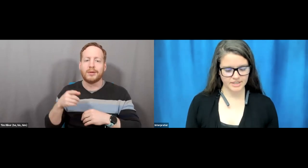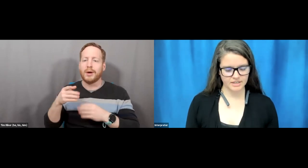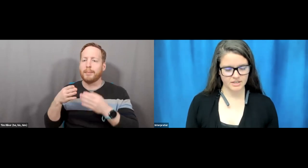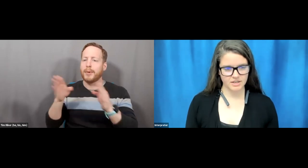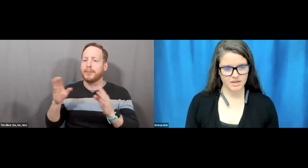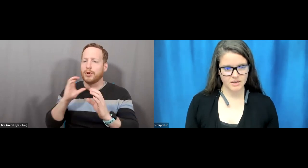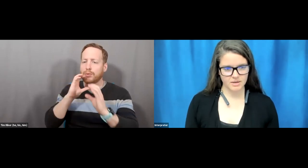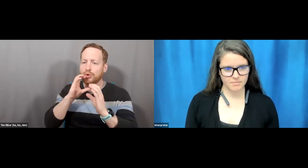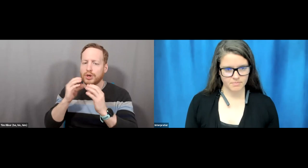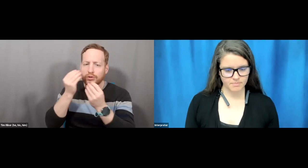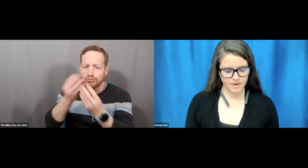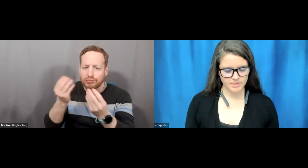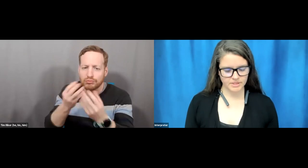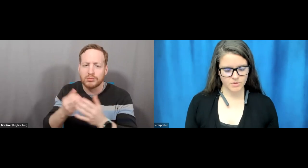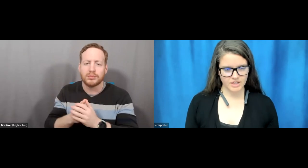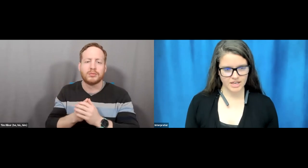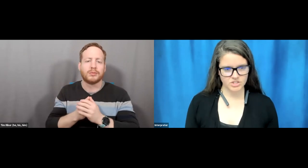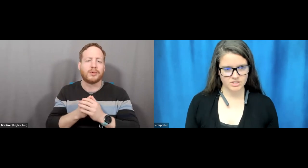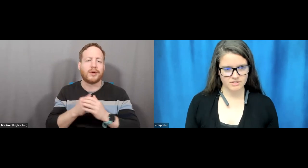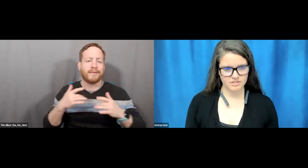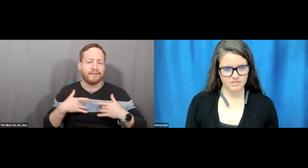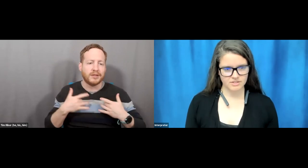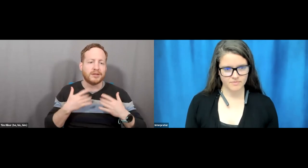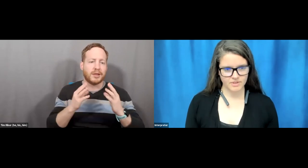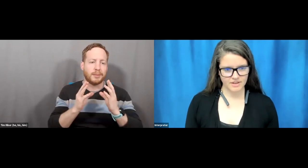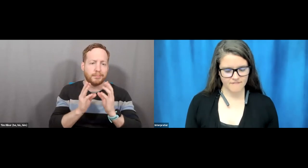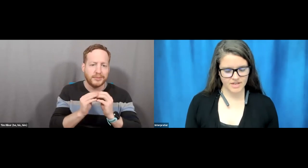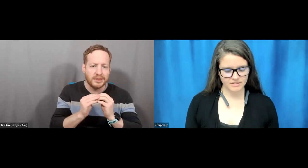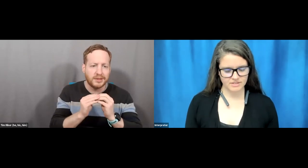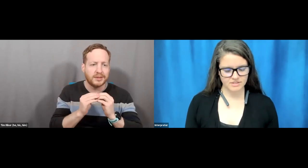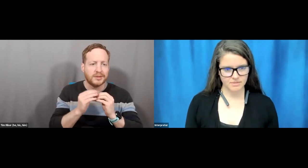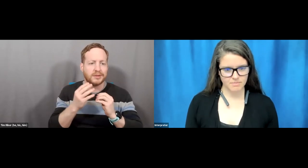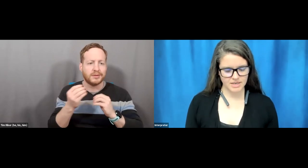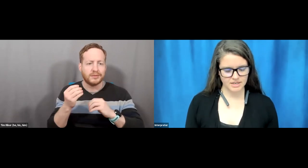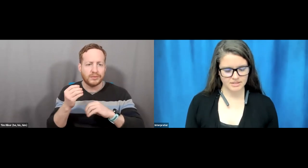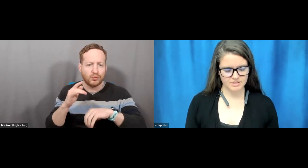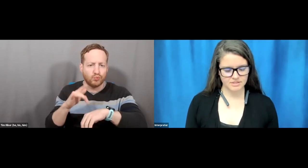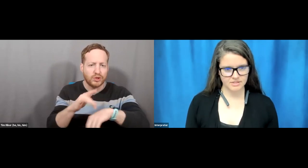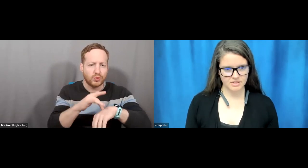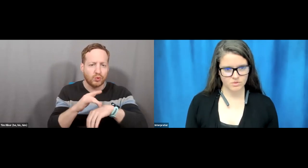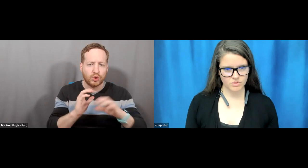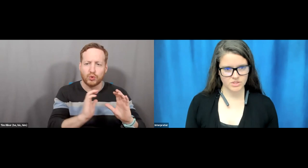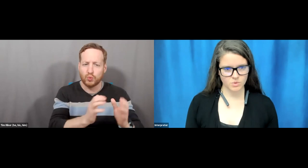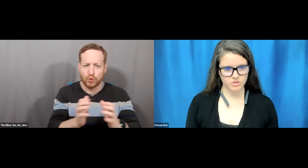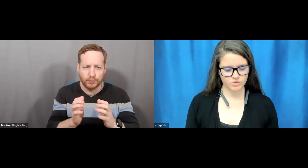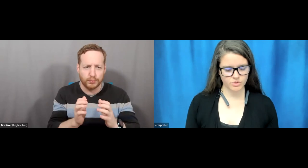plan, public communications, events, meetings, resource